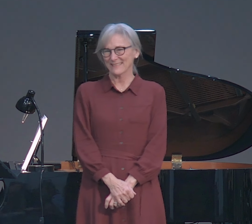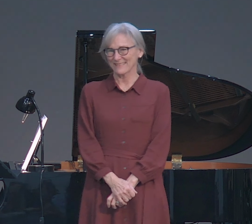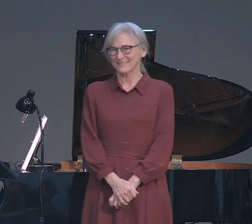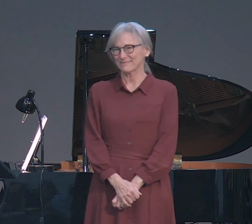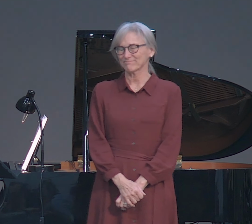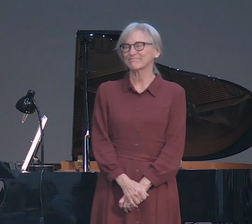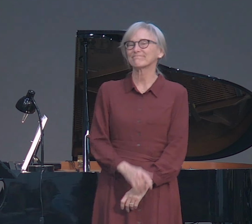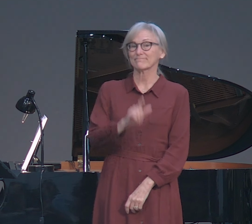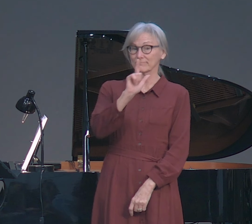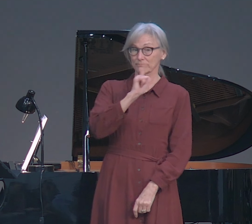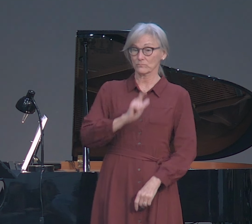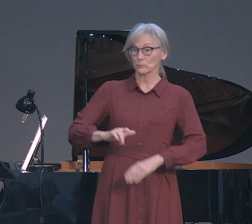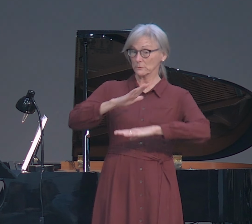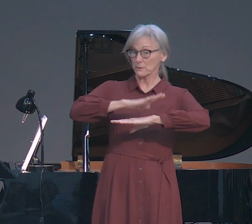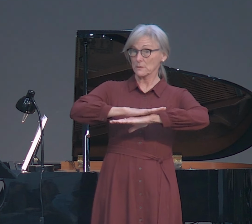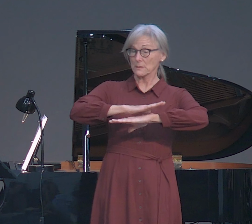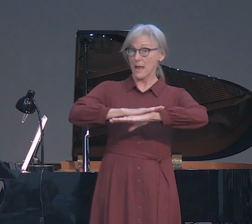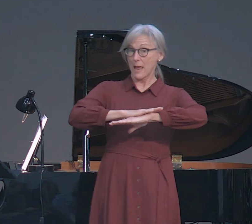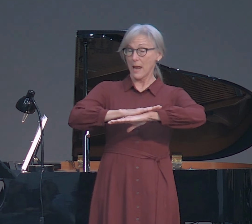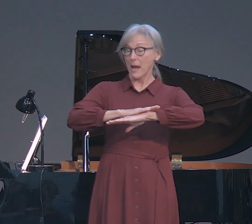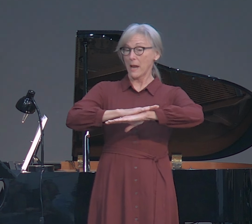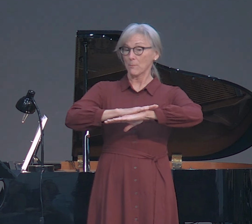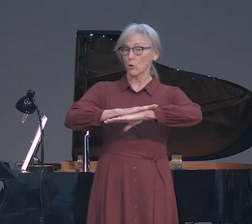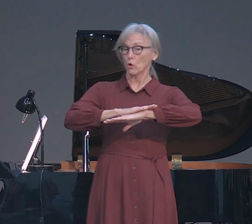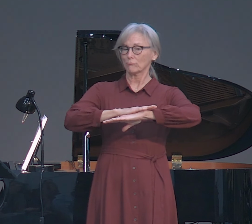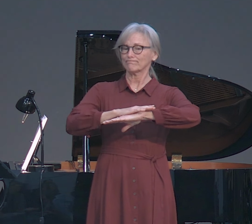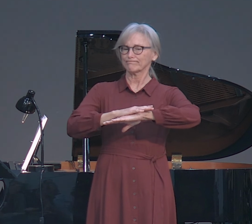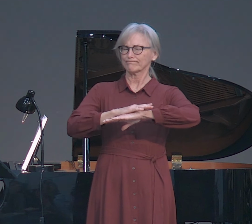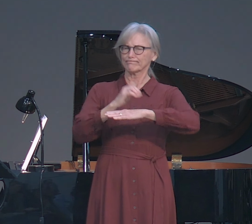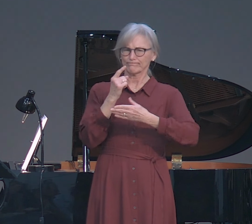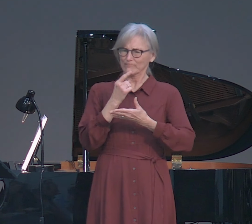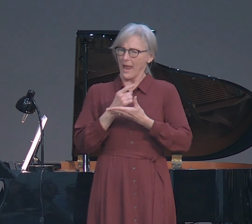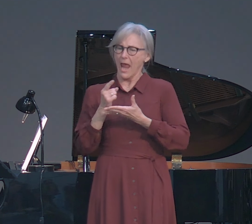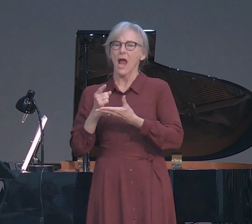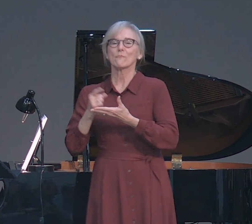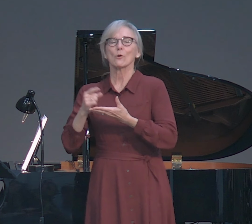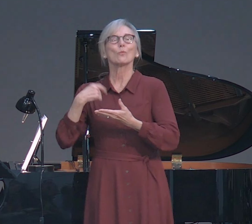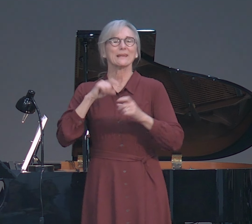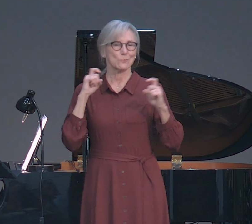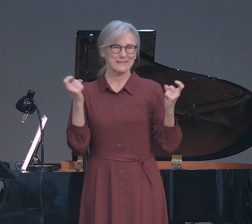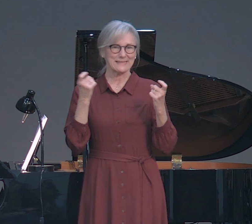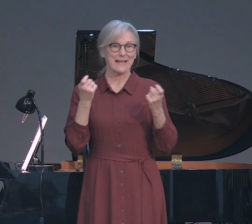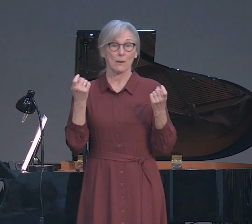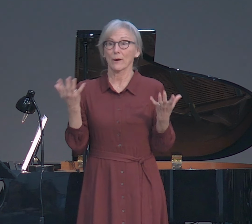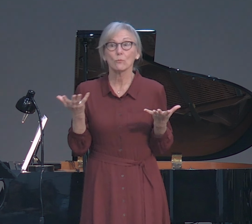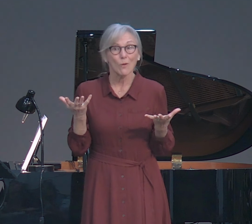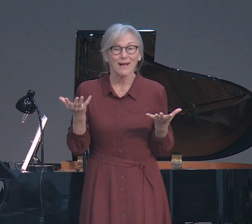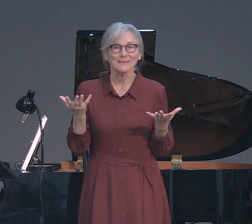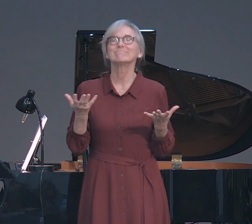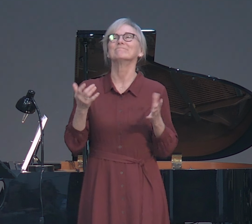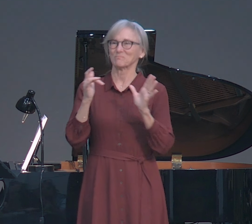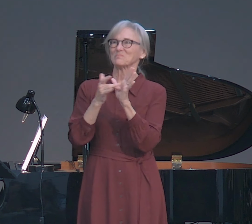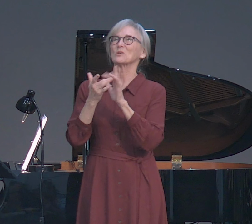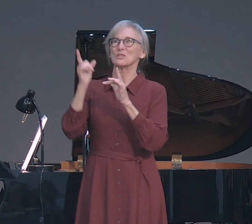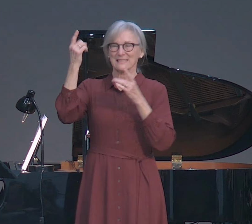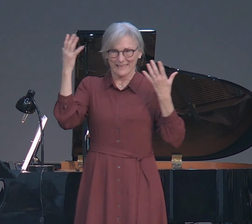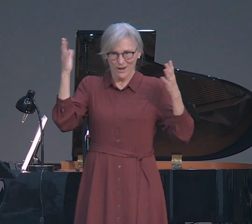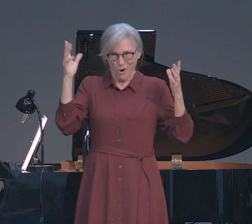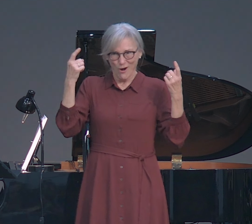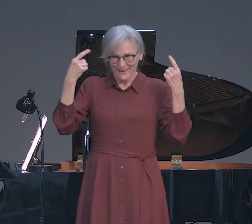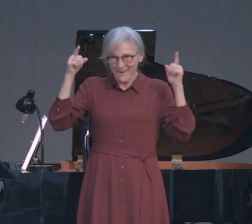The Lord's Supper is our weekly celebration of what Jesus accomplished. So